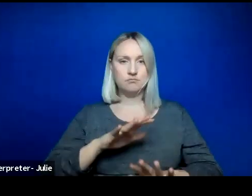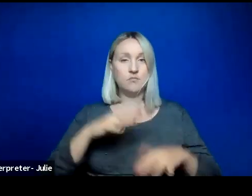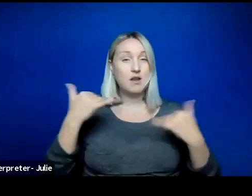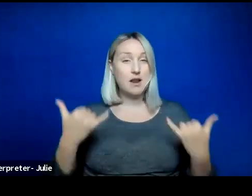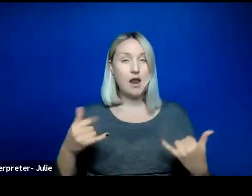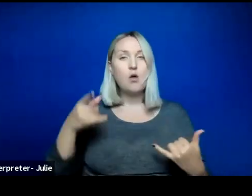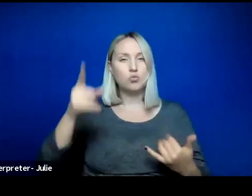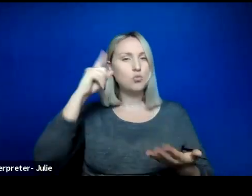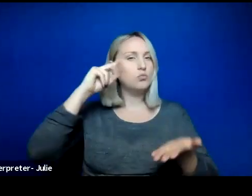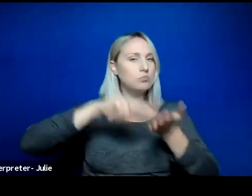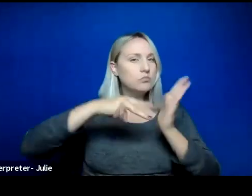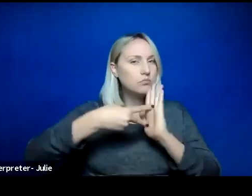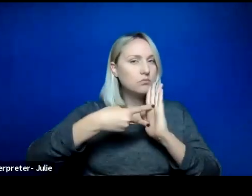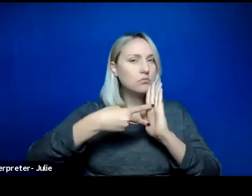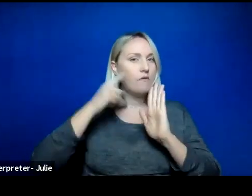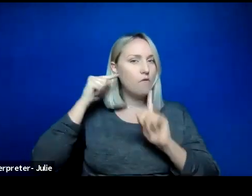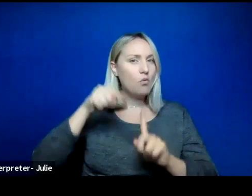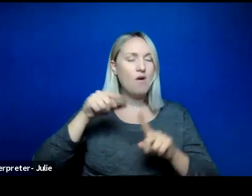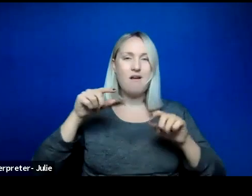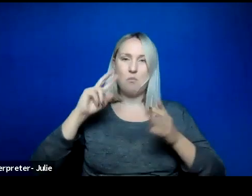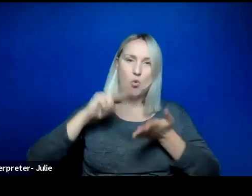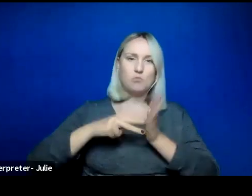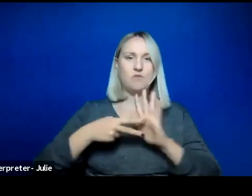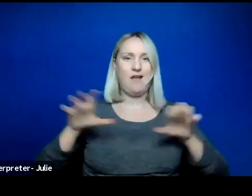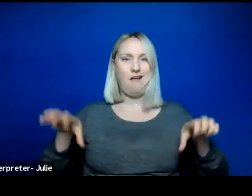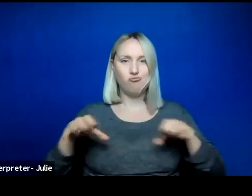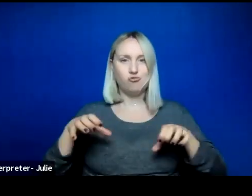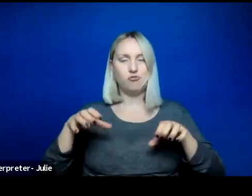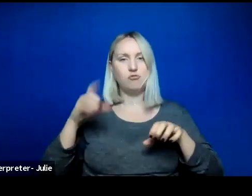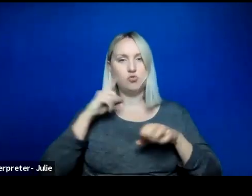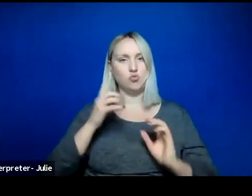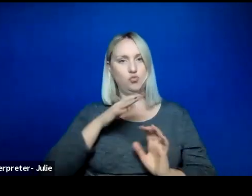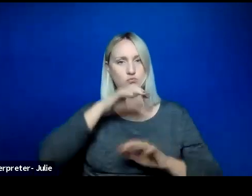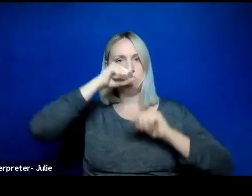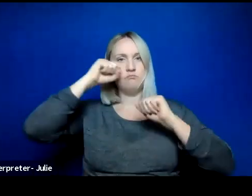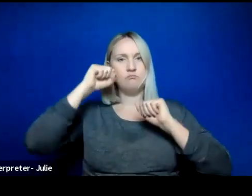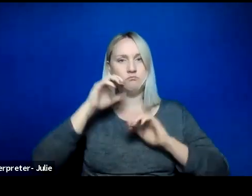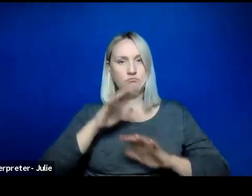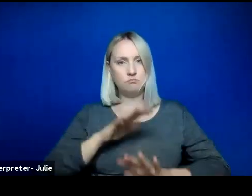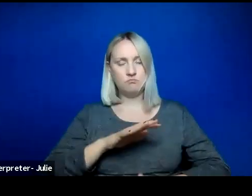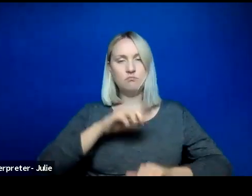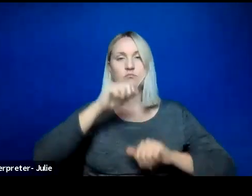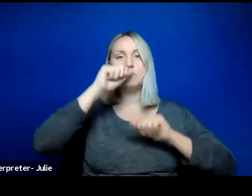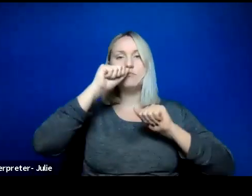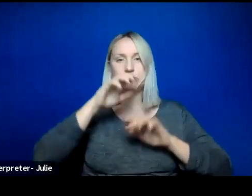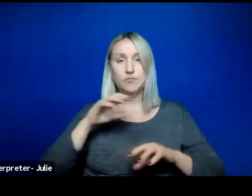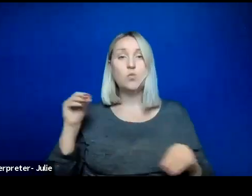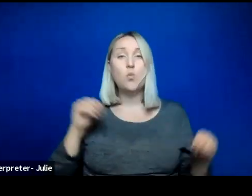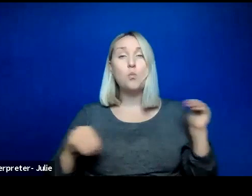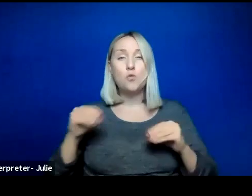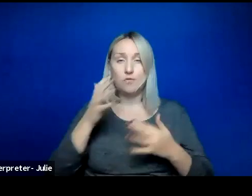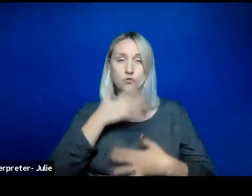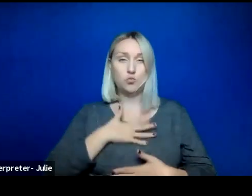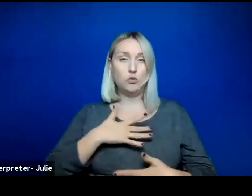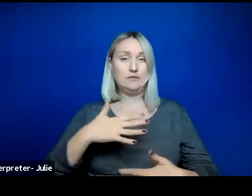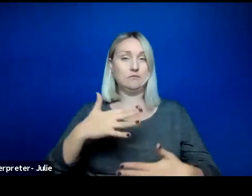now, purposeful action towards breathing, to mean to breathe at all,